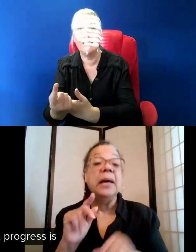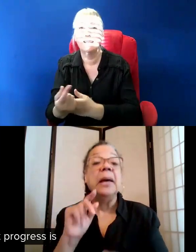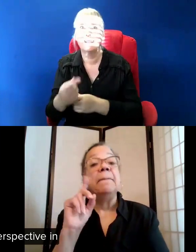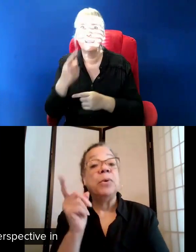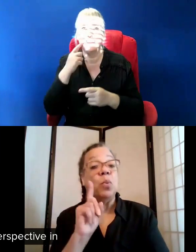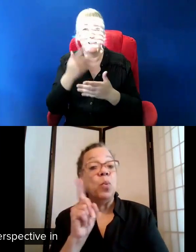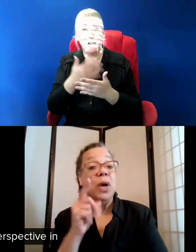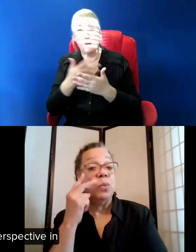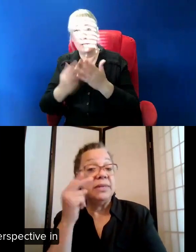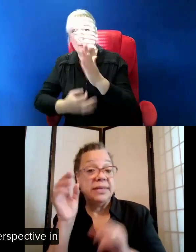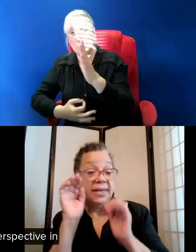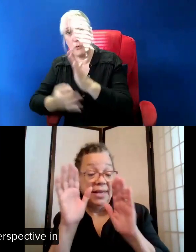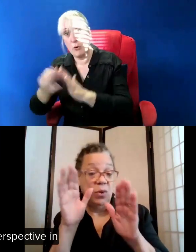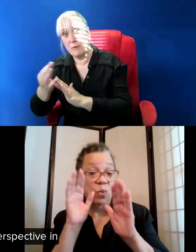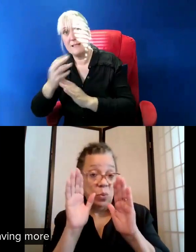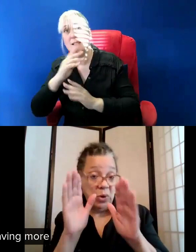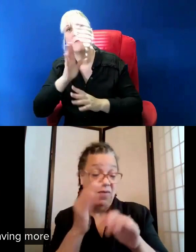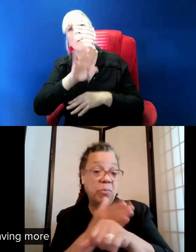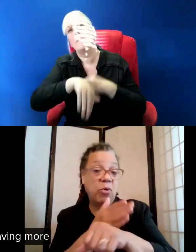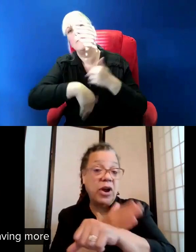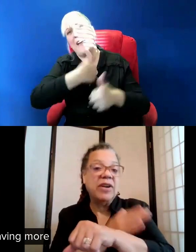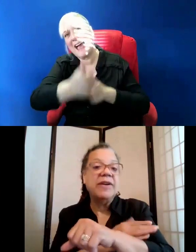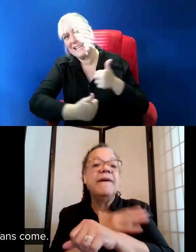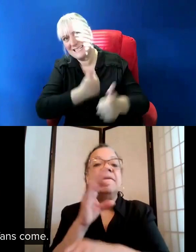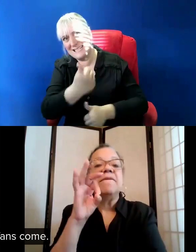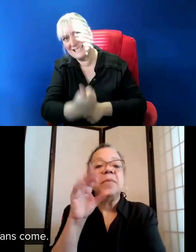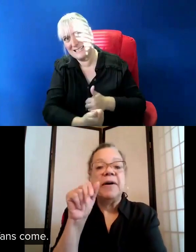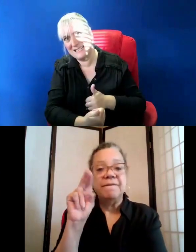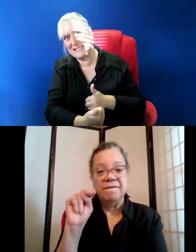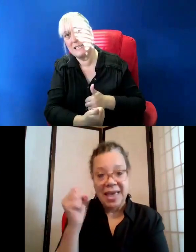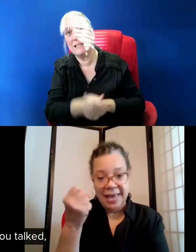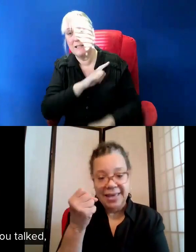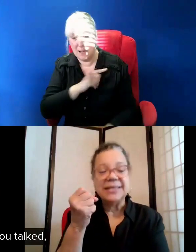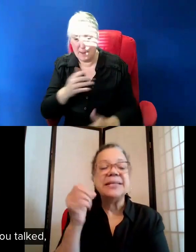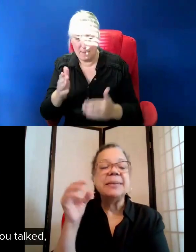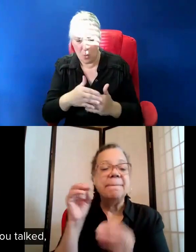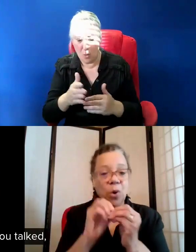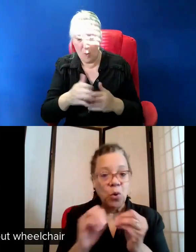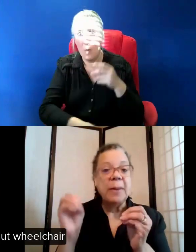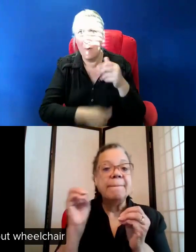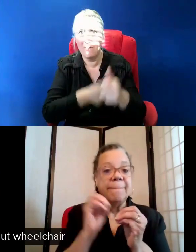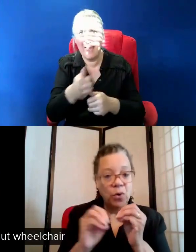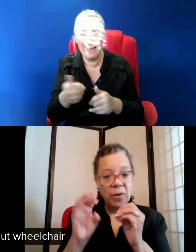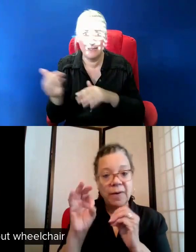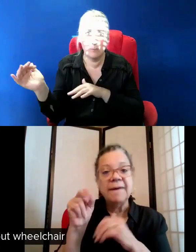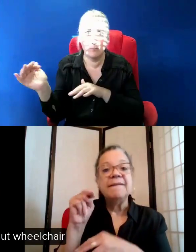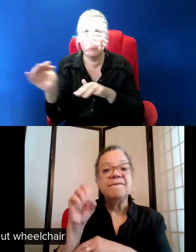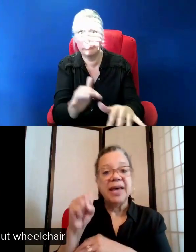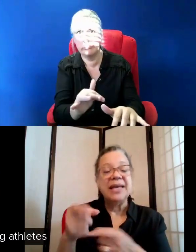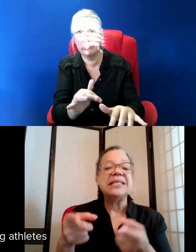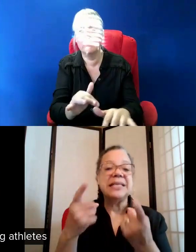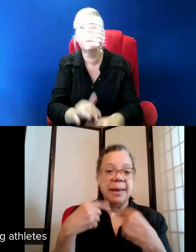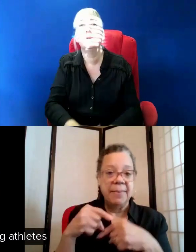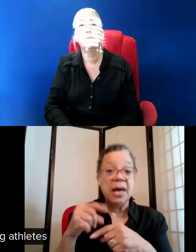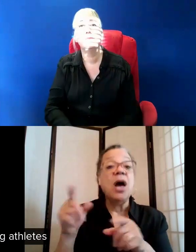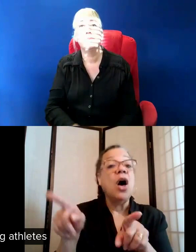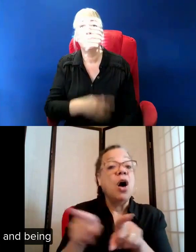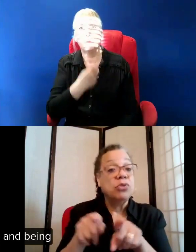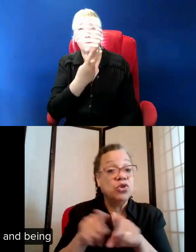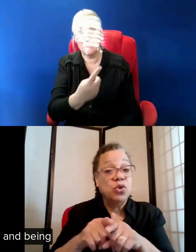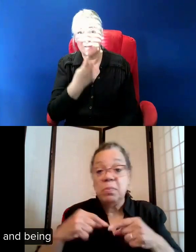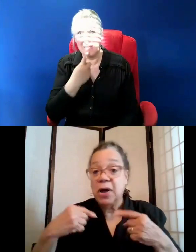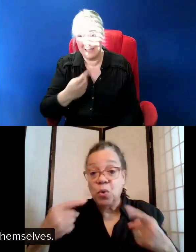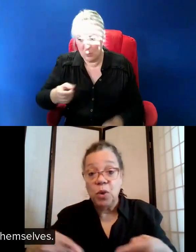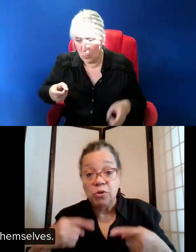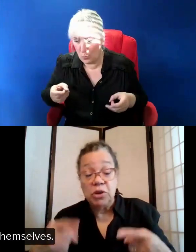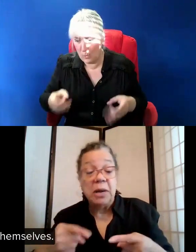progress is from a fan perspective in terms of having more and more fans coming through. You talked there also about wheelchair users being athletes